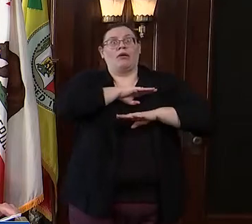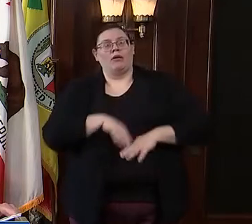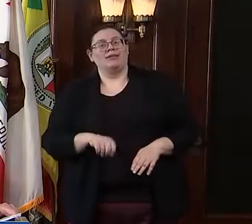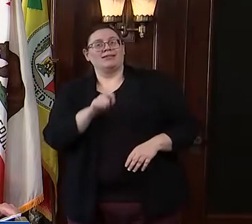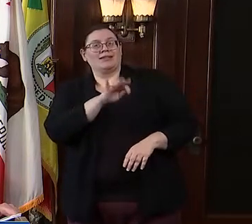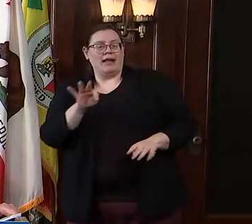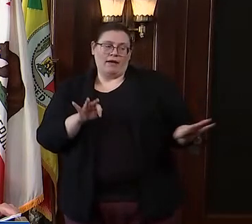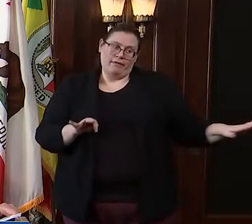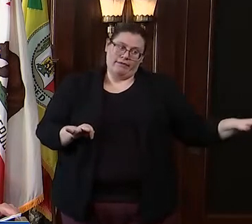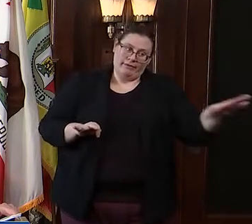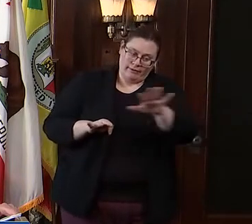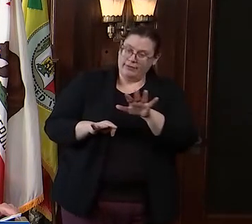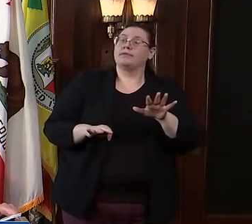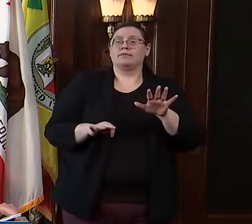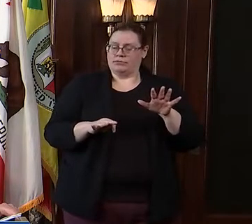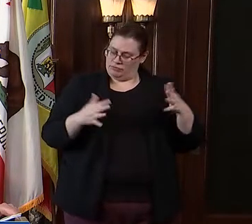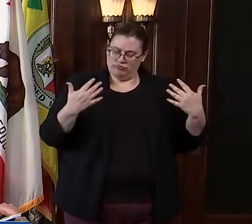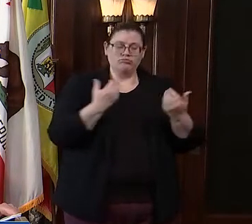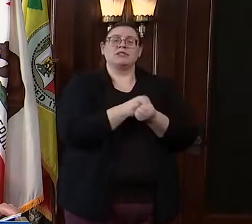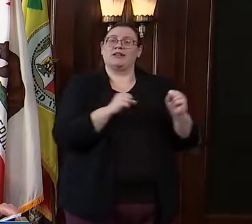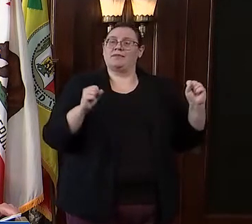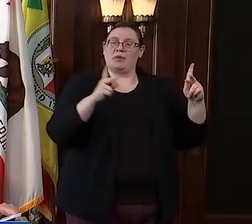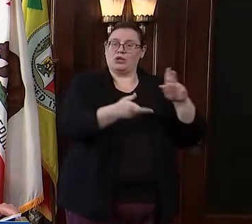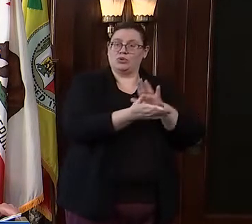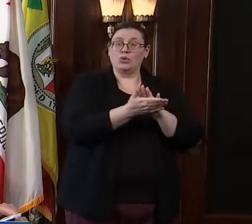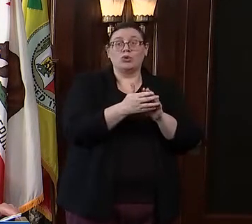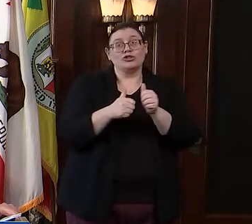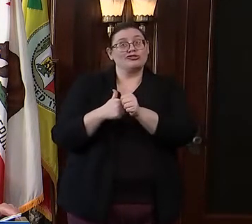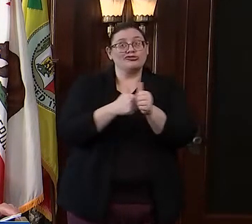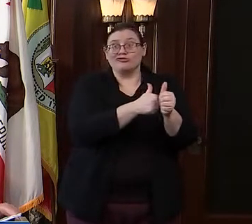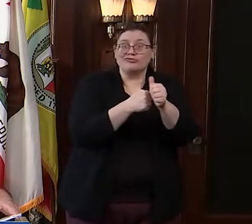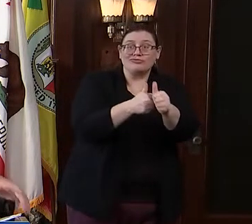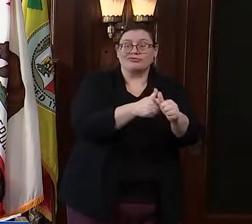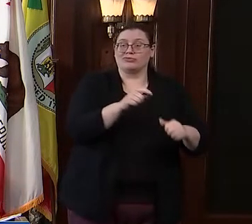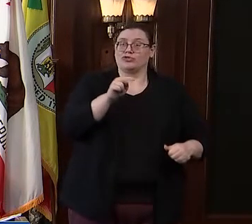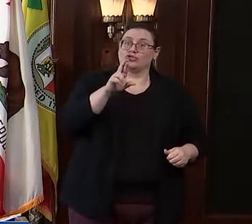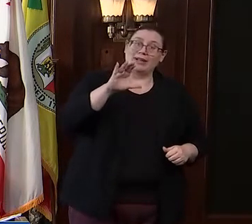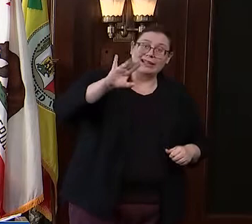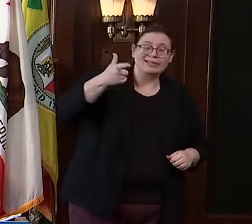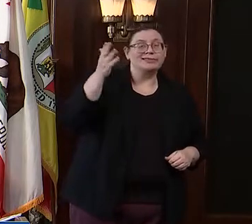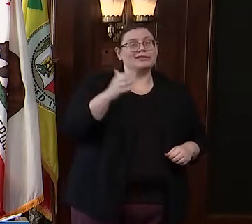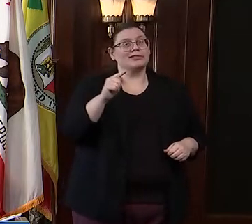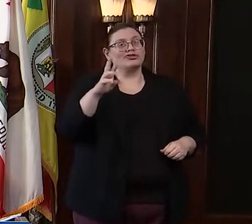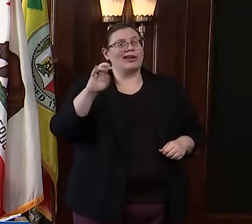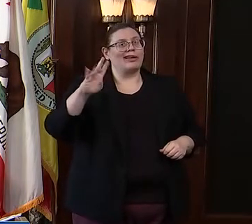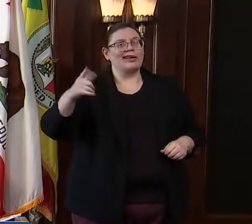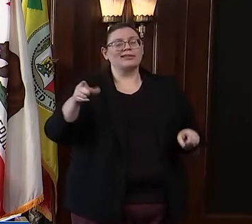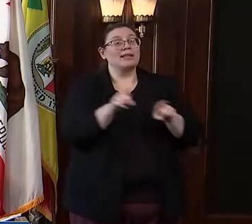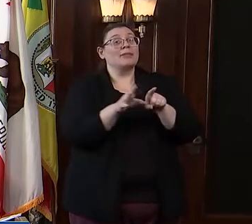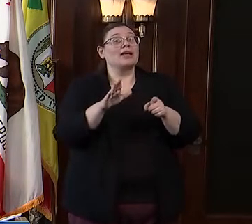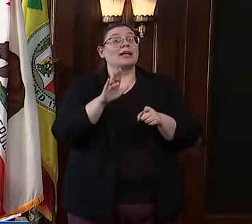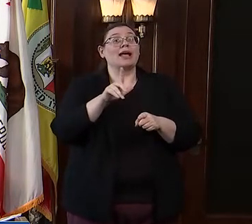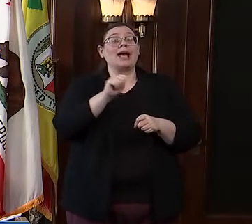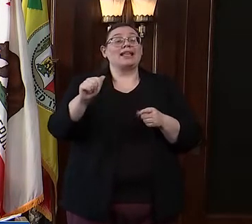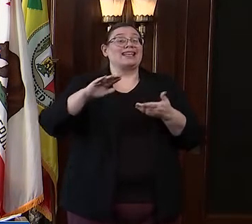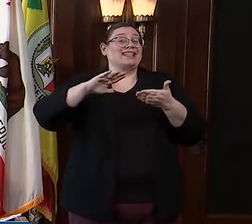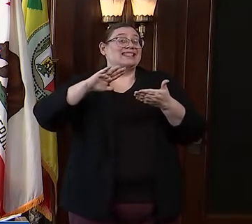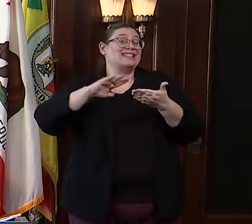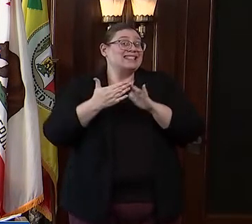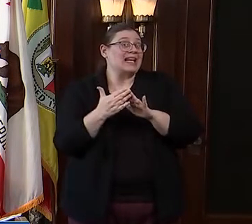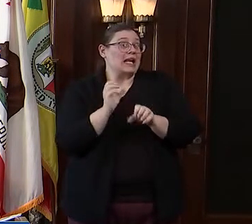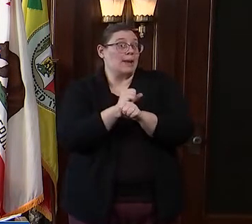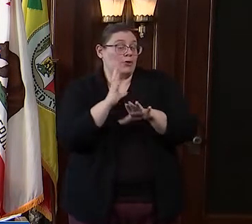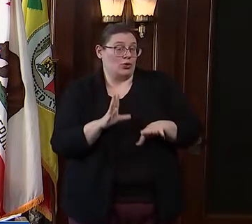schools that they can get back to school. Tracing and tracking, same thing, and we've offered actually Los Angeles City employees to